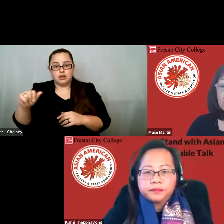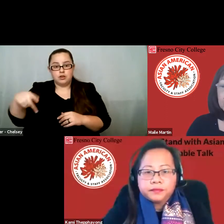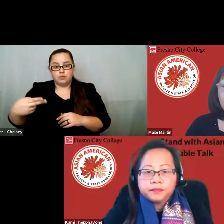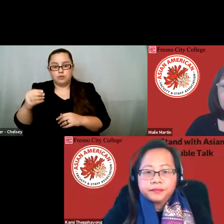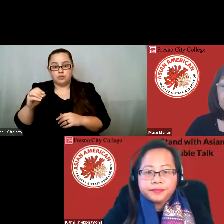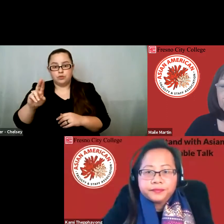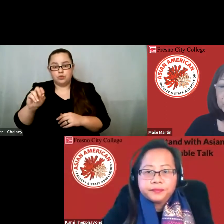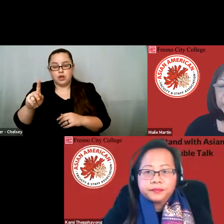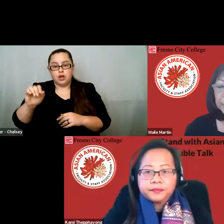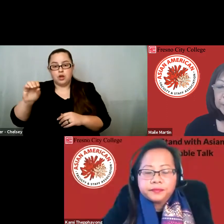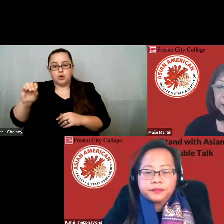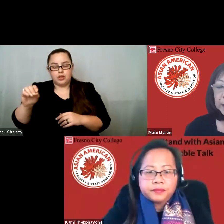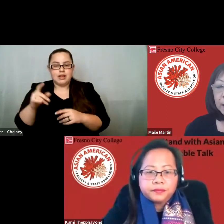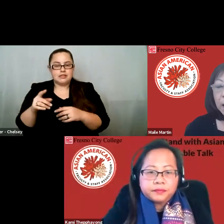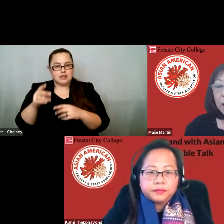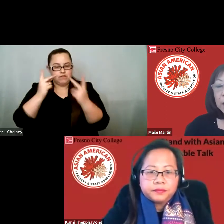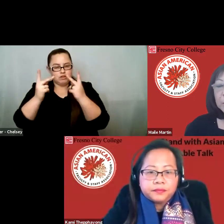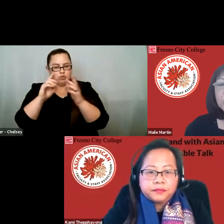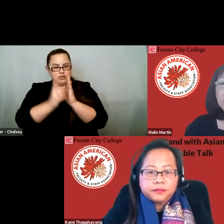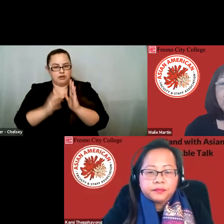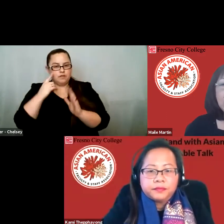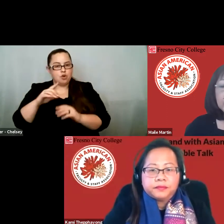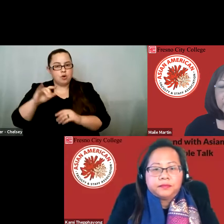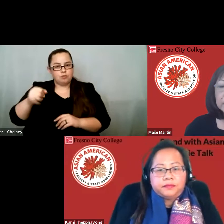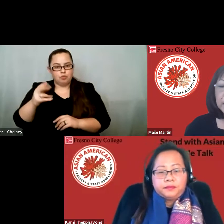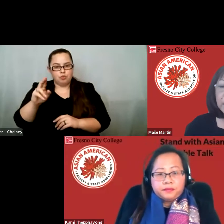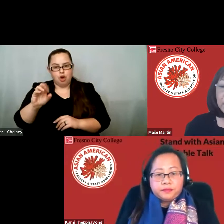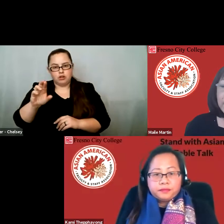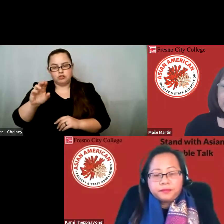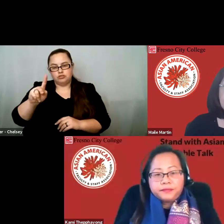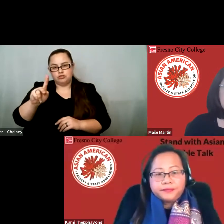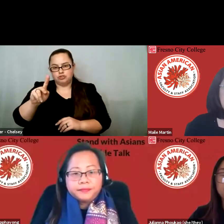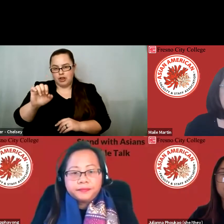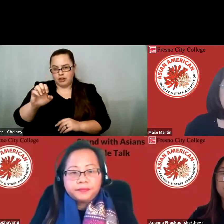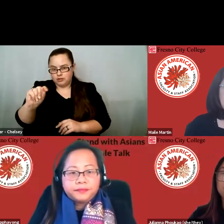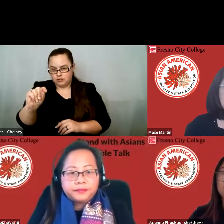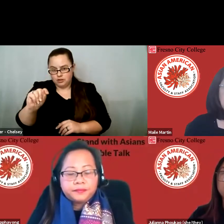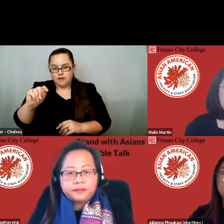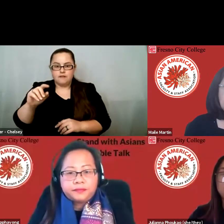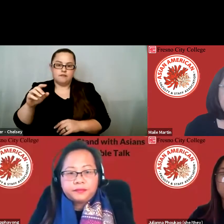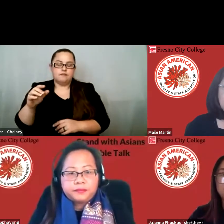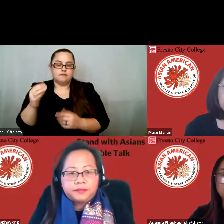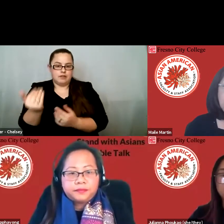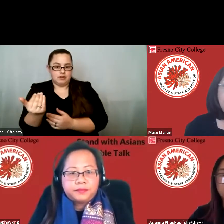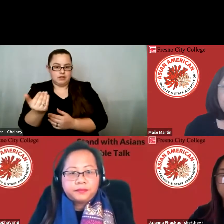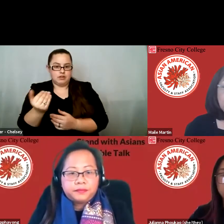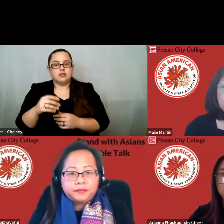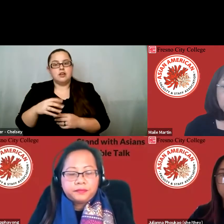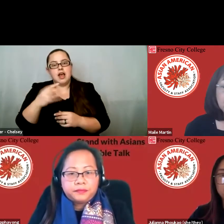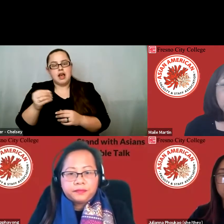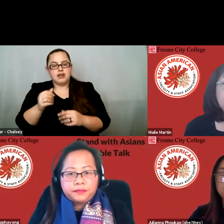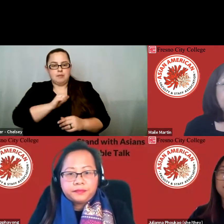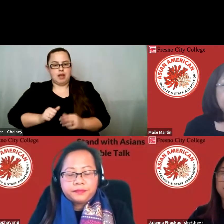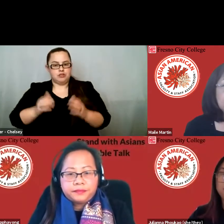for a local company called Project 15, a community advocate, and an ambassador for the Laotian